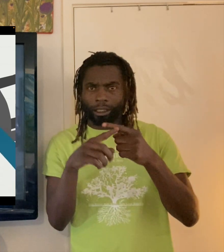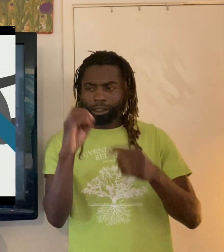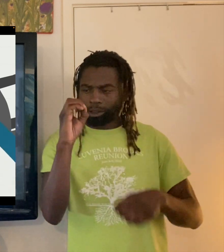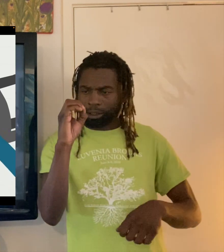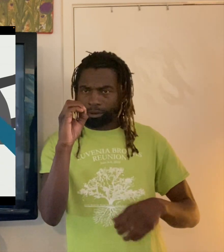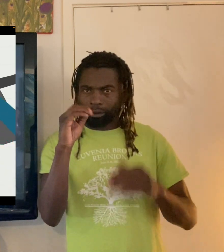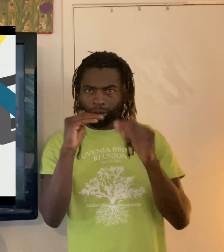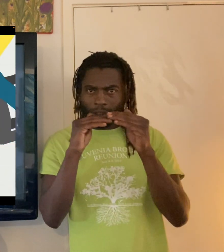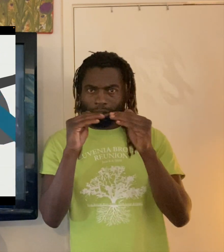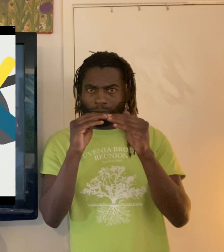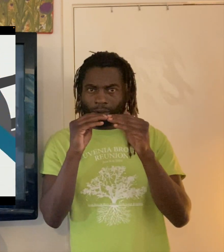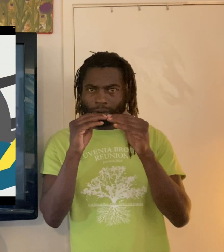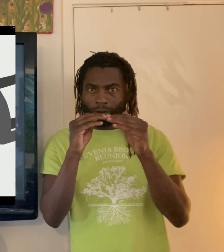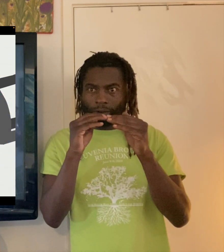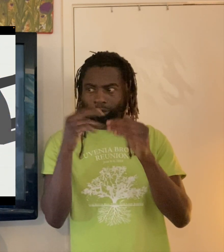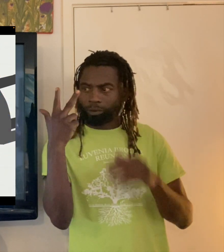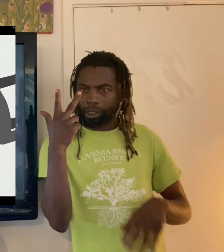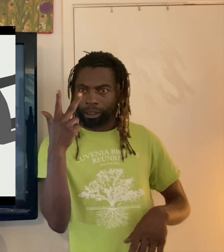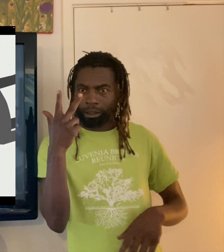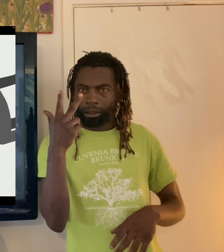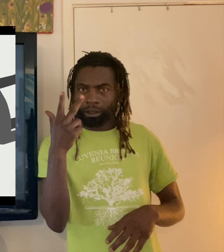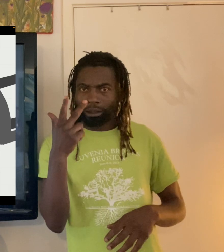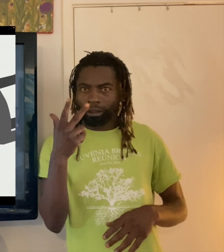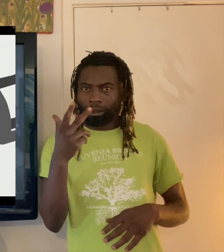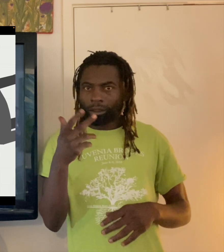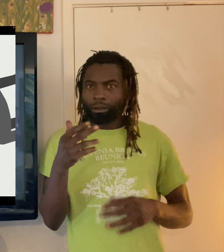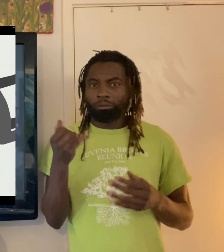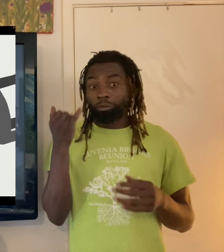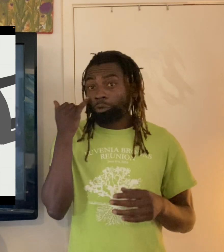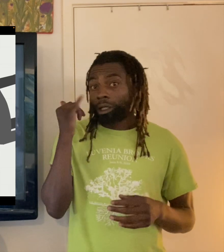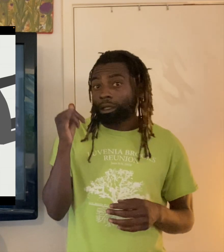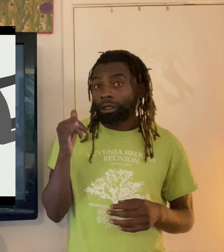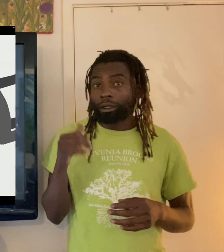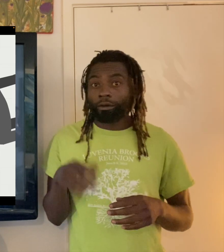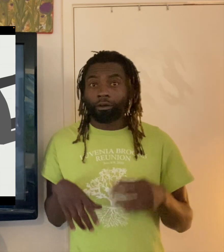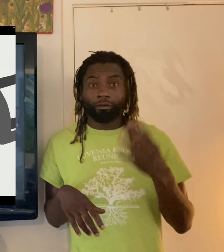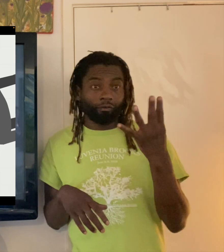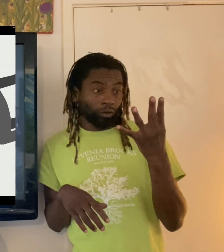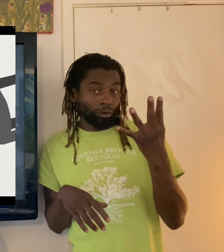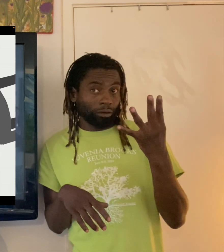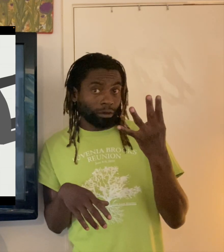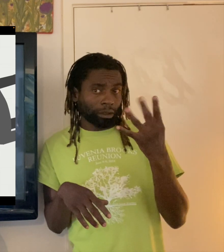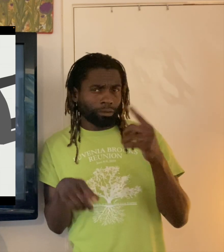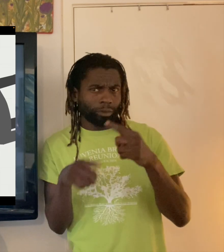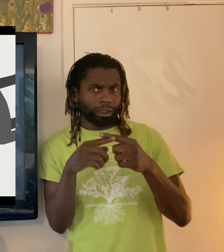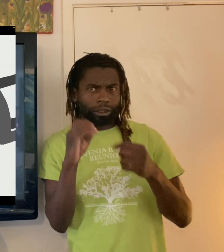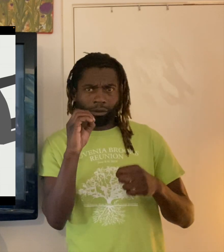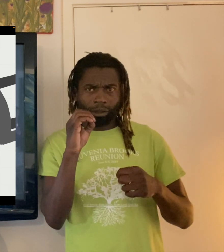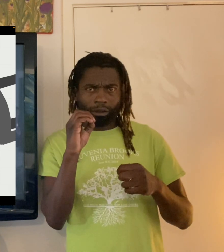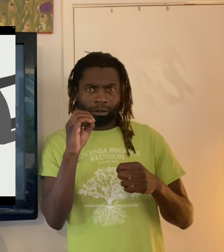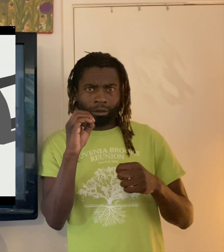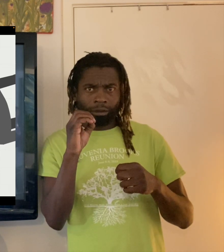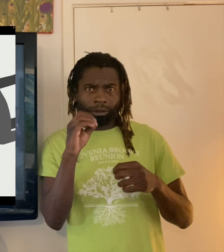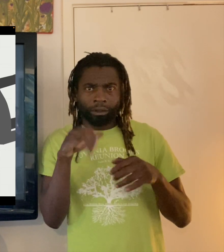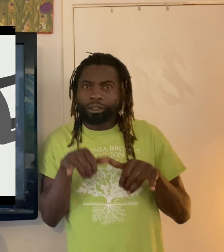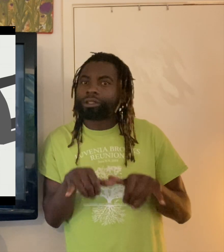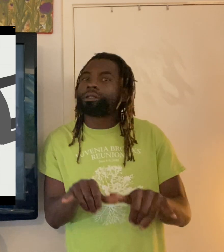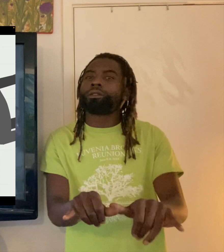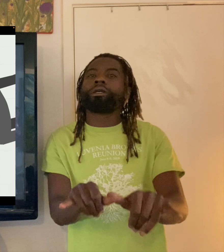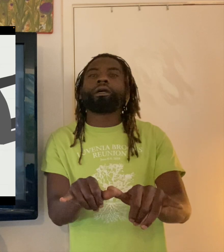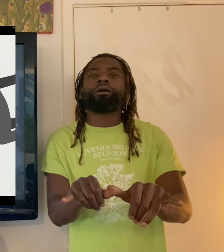0 equals 3. And what if we had 4 donuts and we added 0? That's